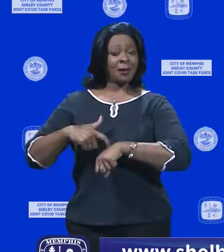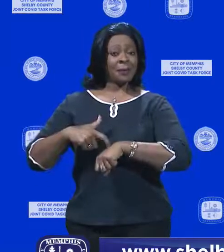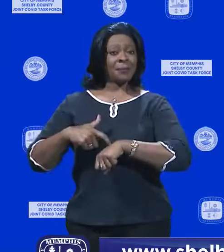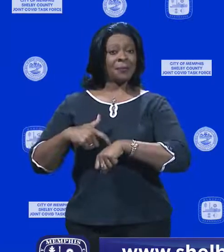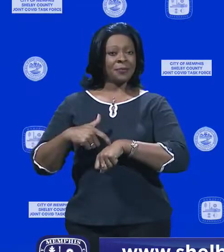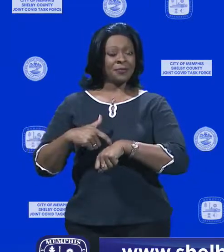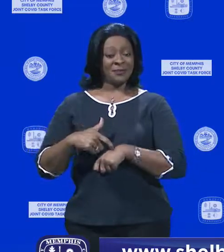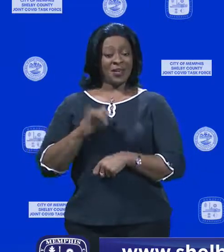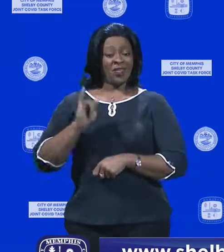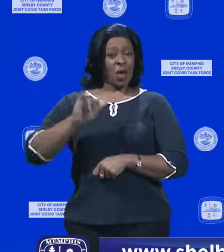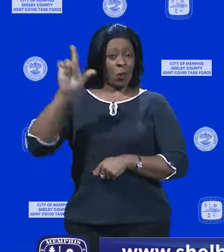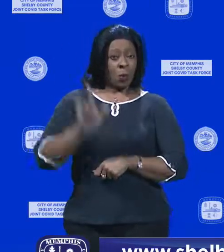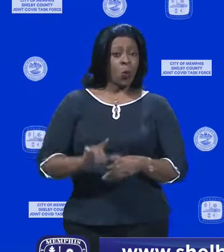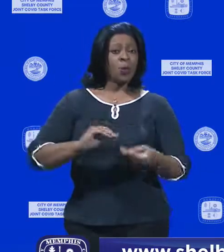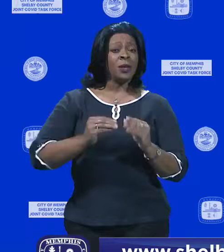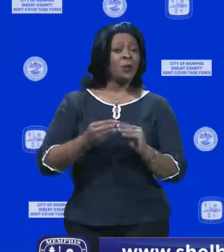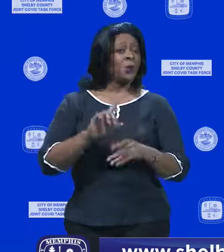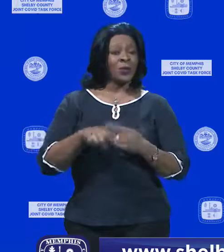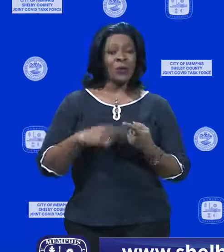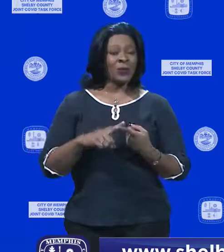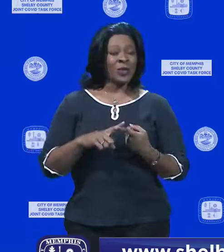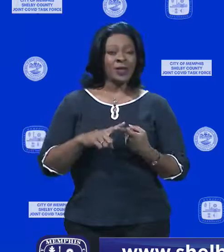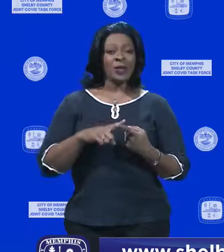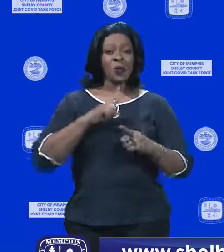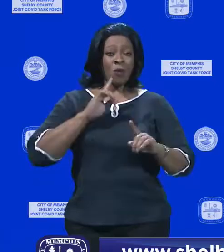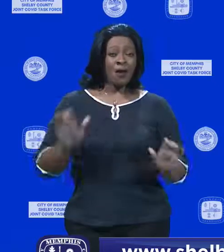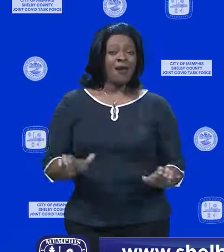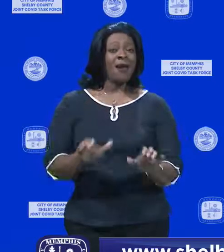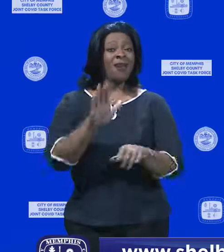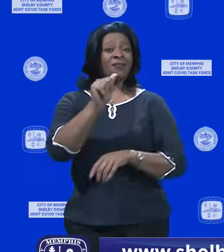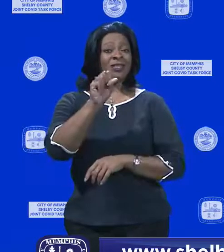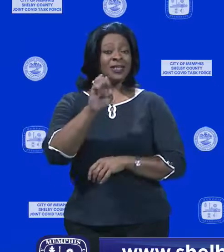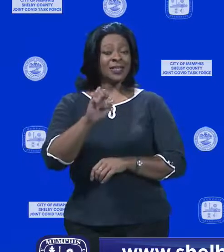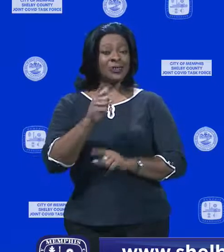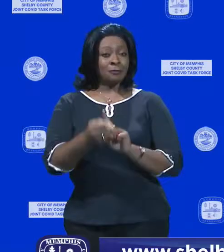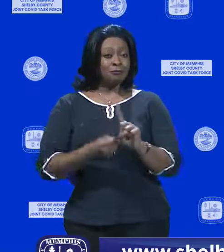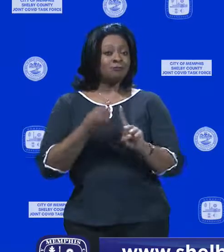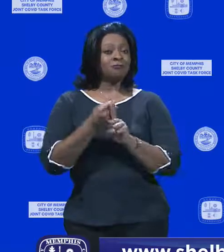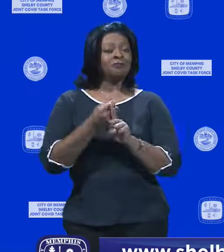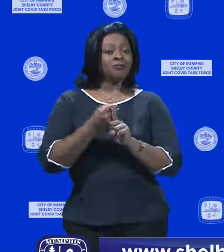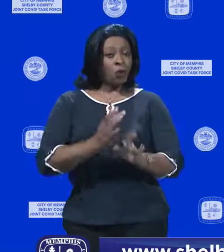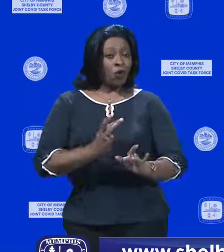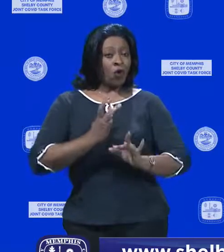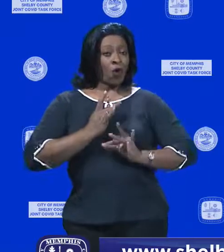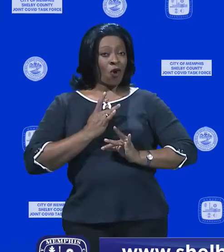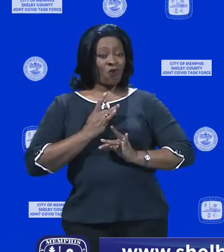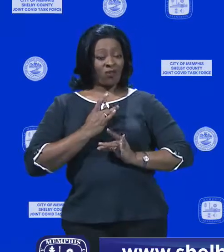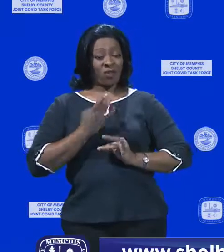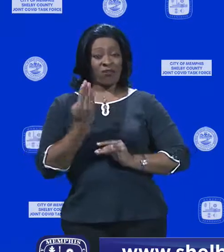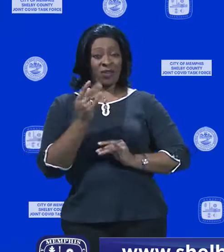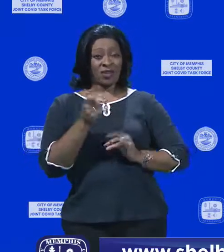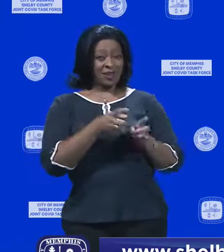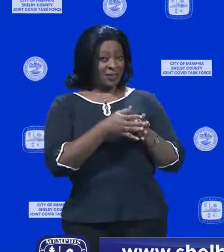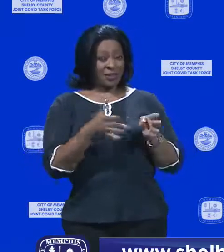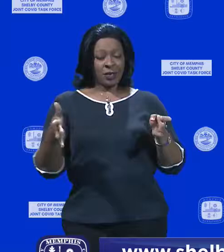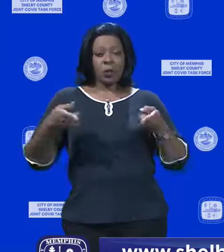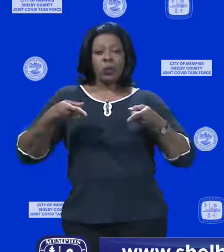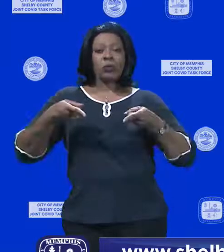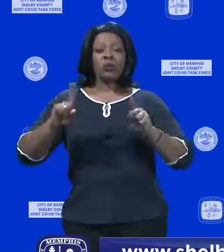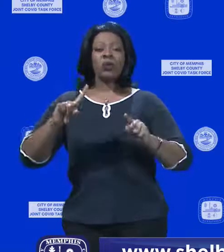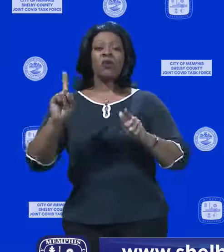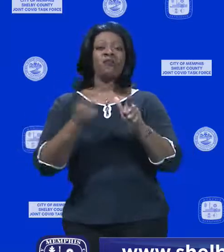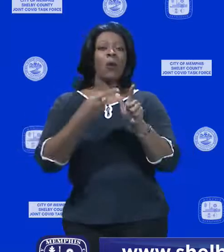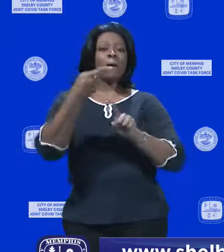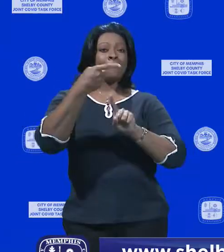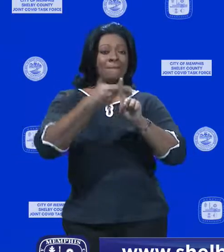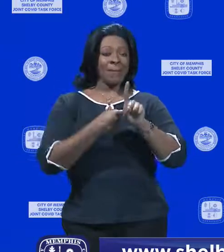had that low a number of active cases diagnosed in the previous 14 days was during the first